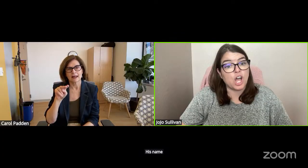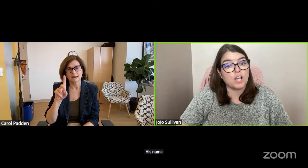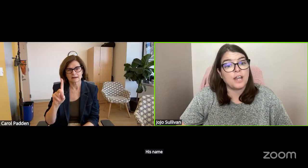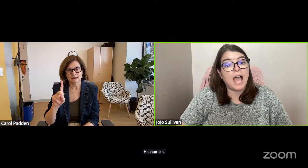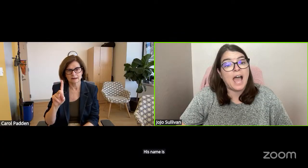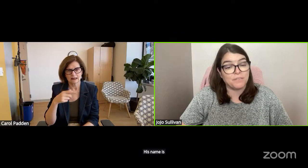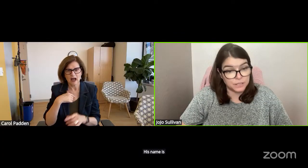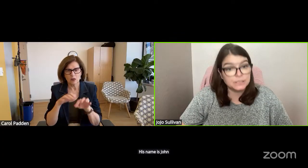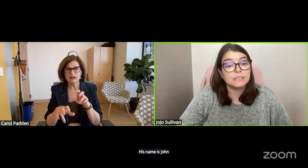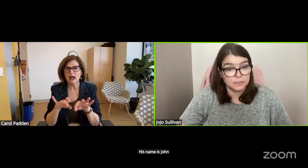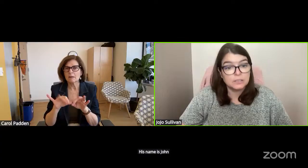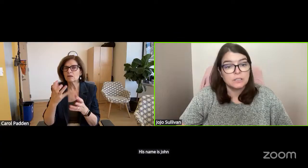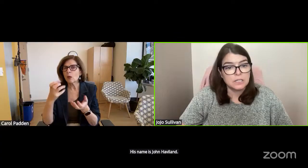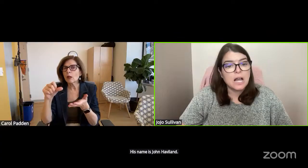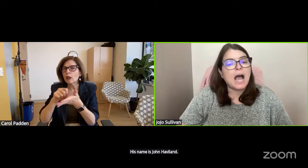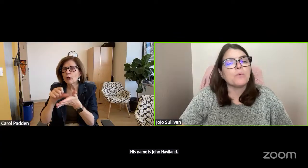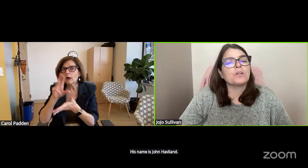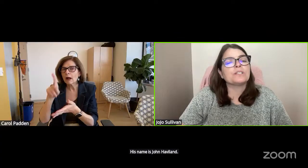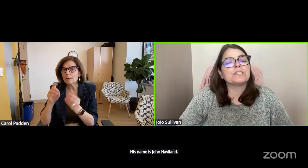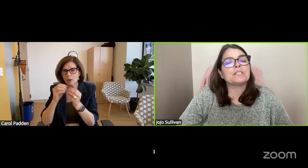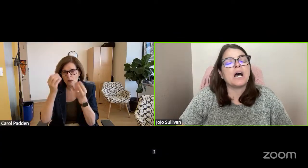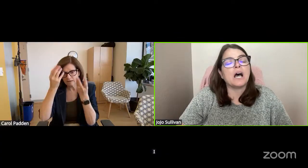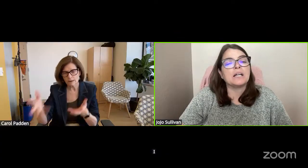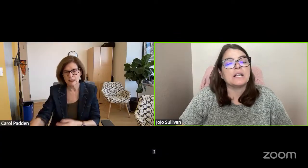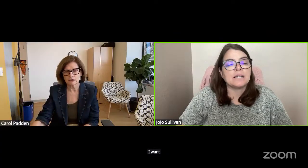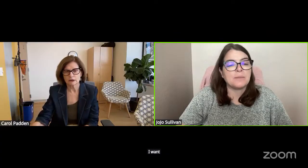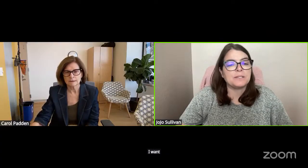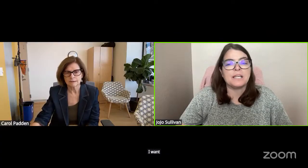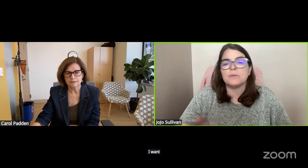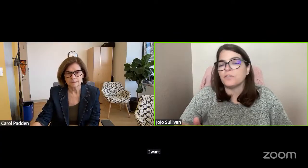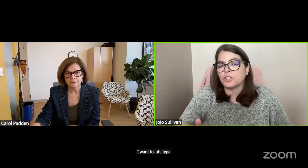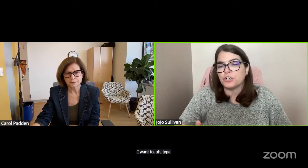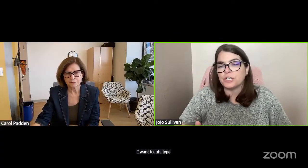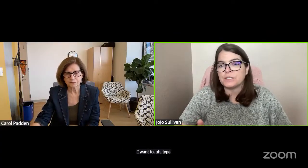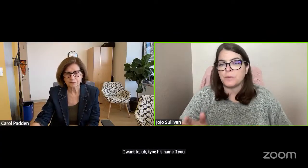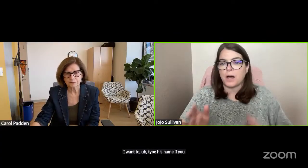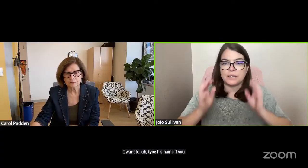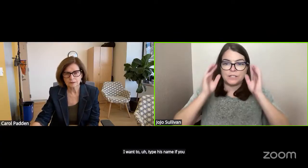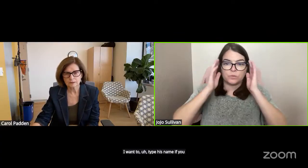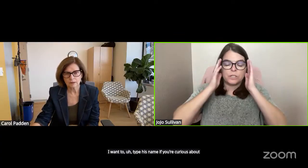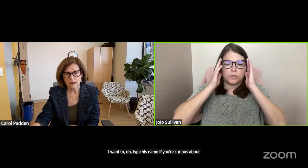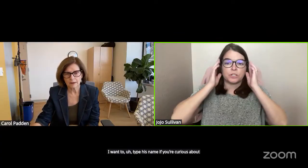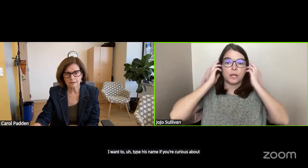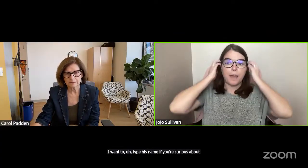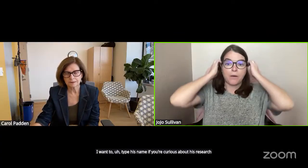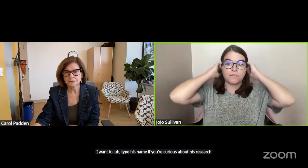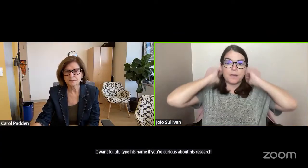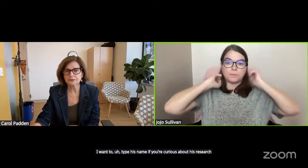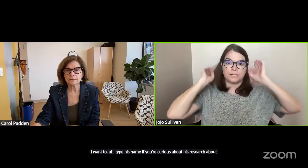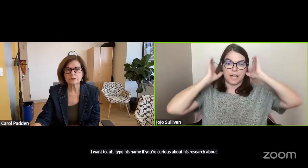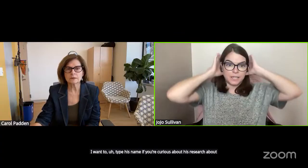John Haviland. I want to type his name if you're curious about his research about family